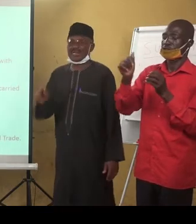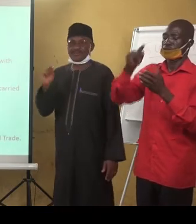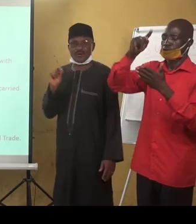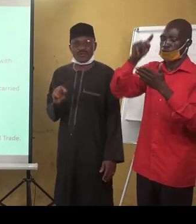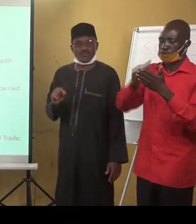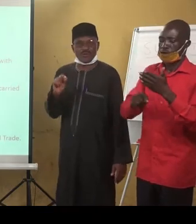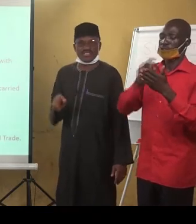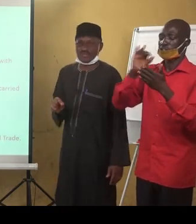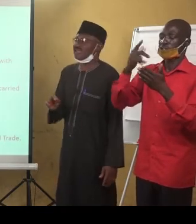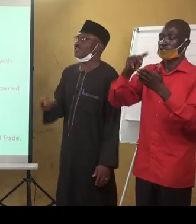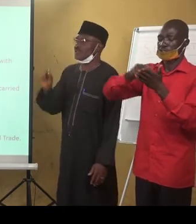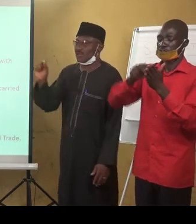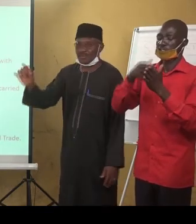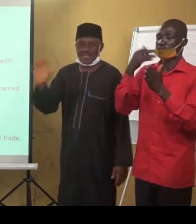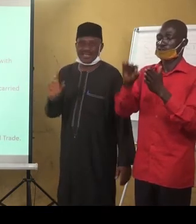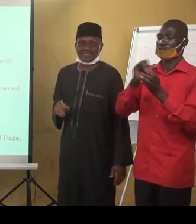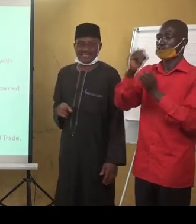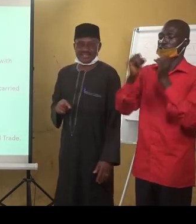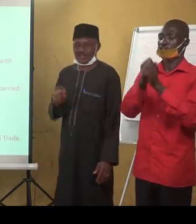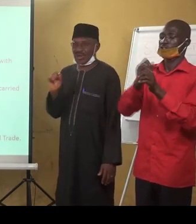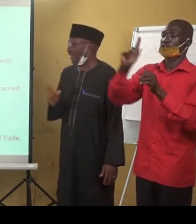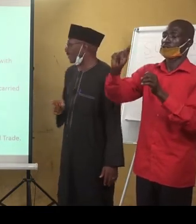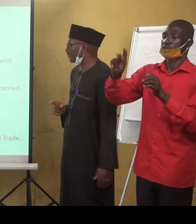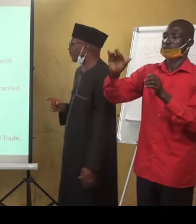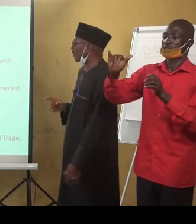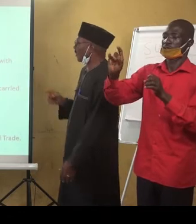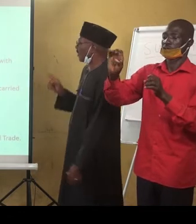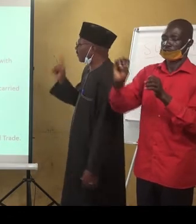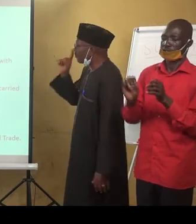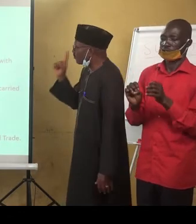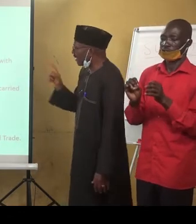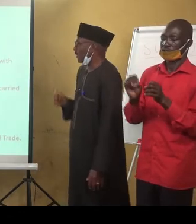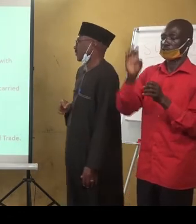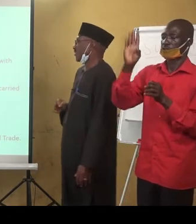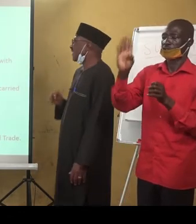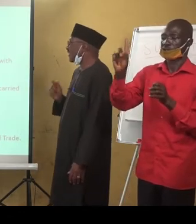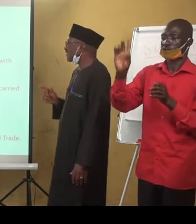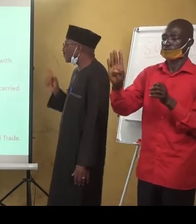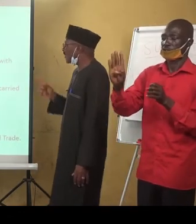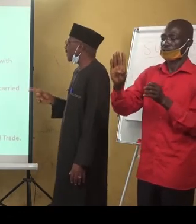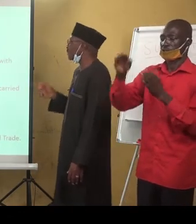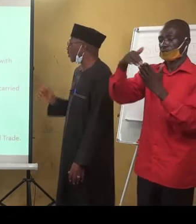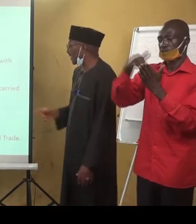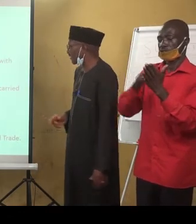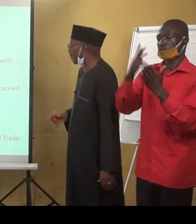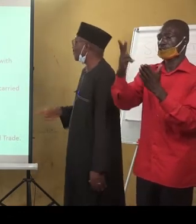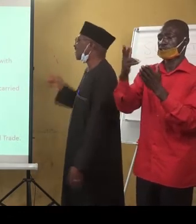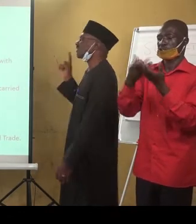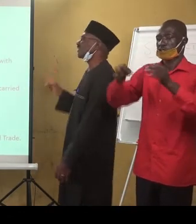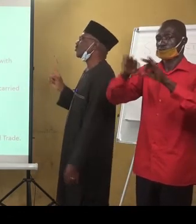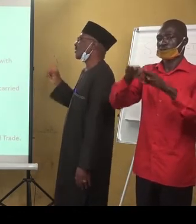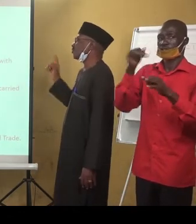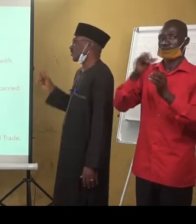they are probable questions in your SSC WAEC. B, list 3 importance